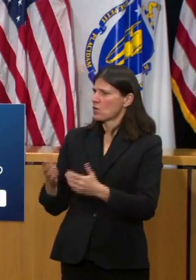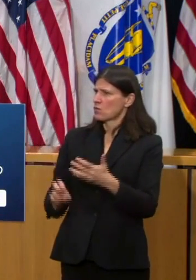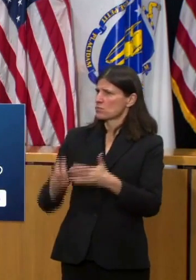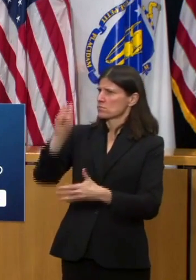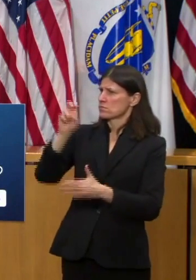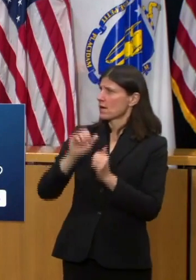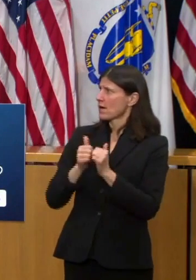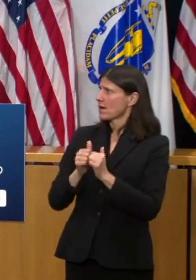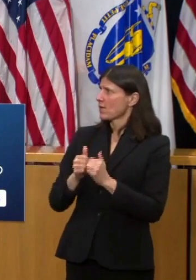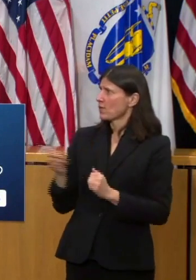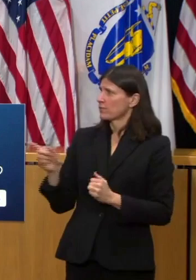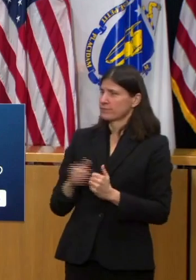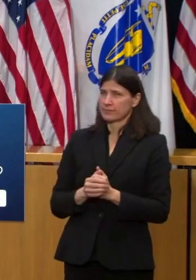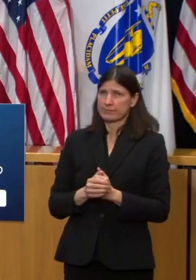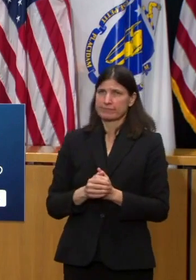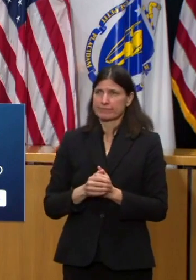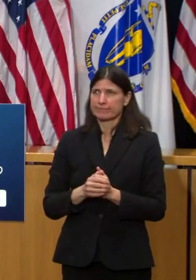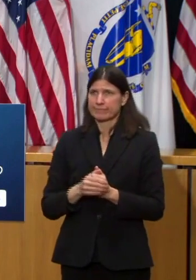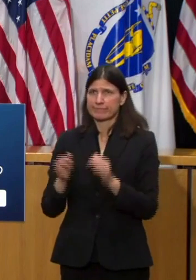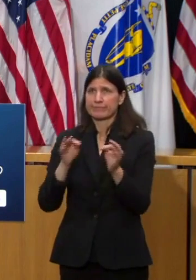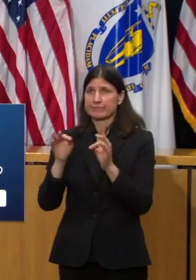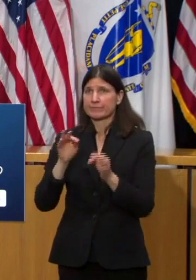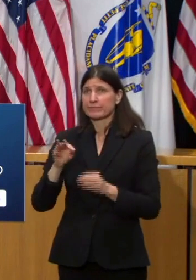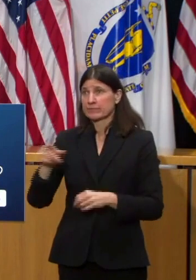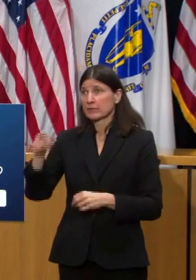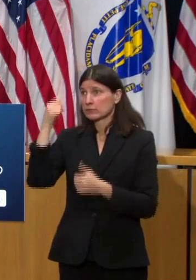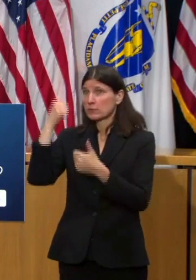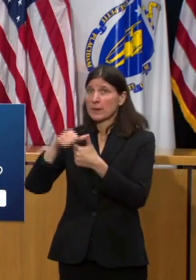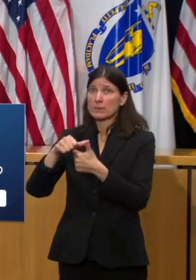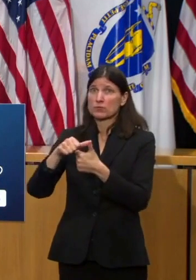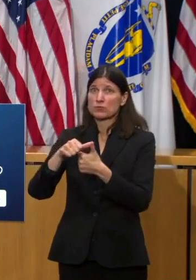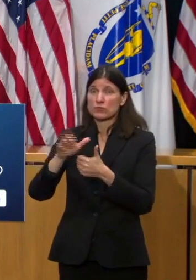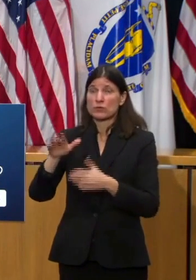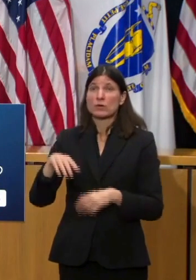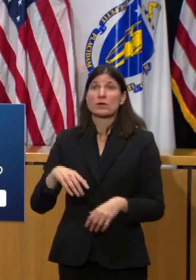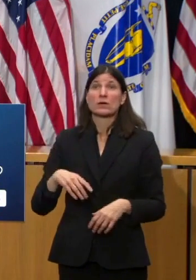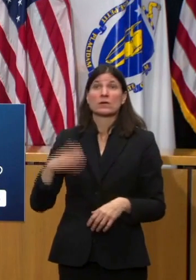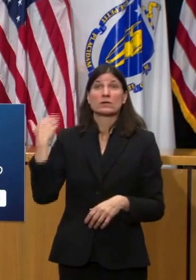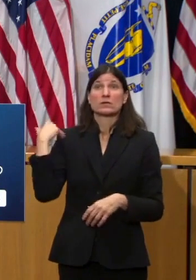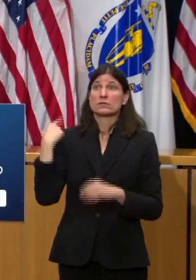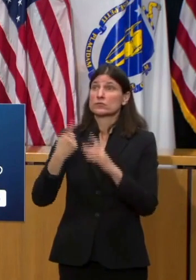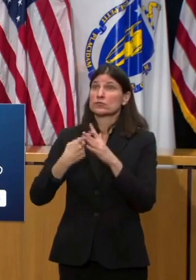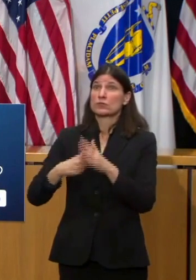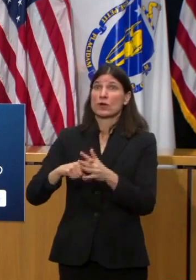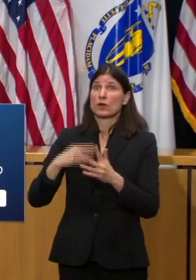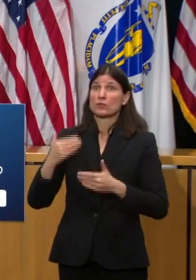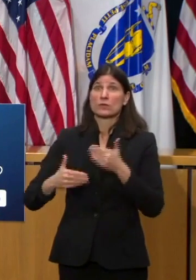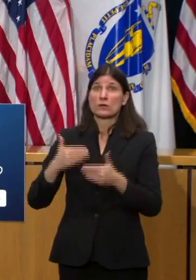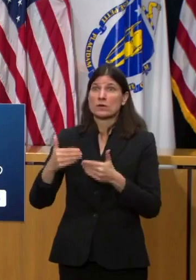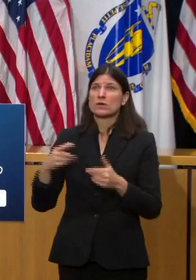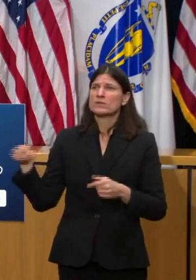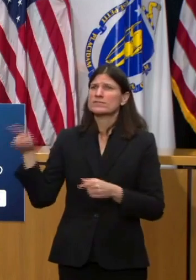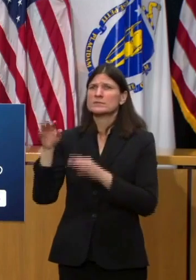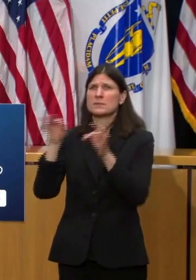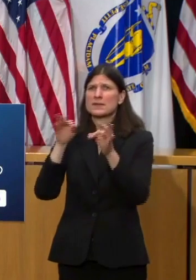we said at the beginning of this process that we were going to be slow out of the gate because we were focused on some hard-to-reach